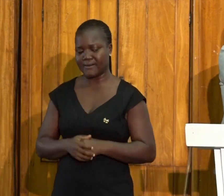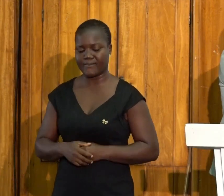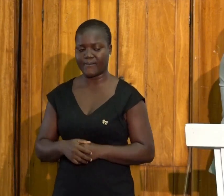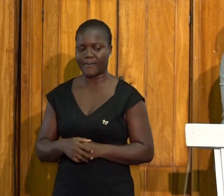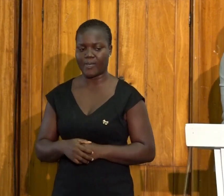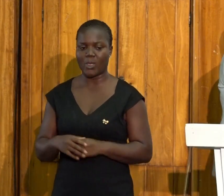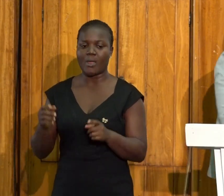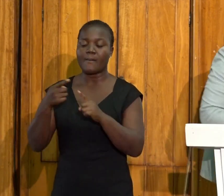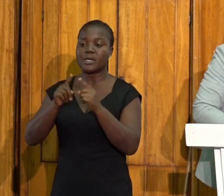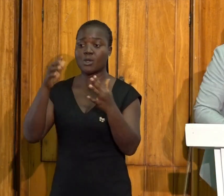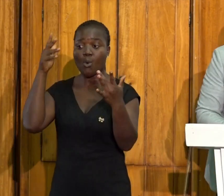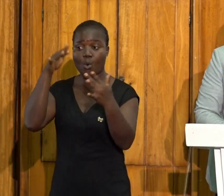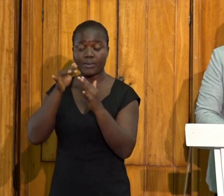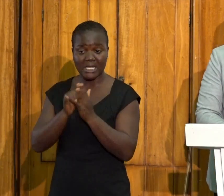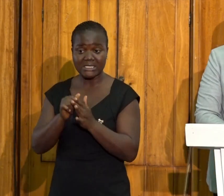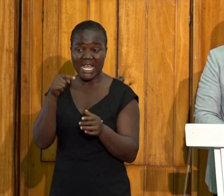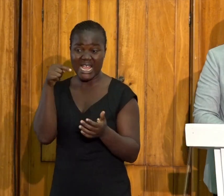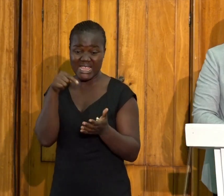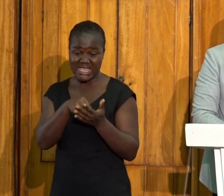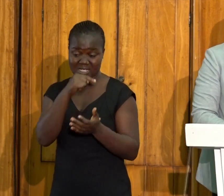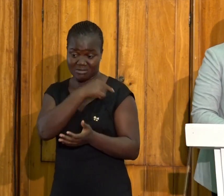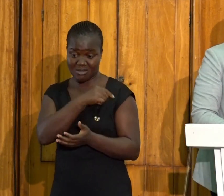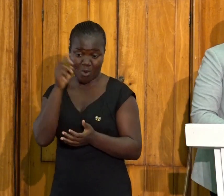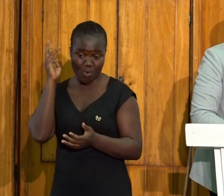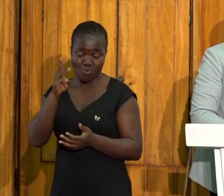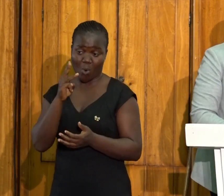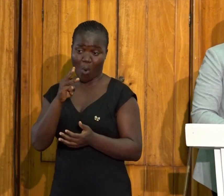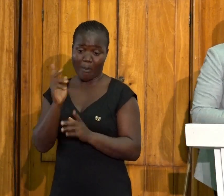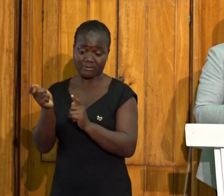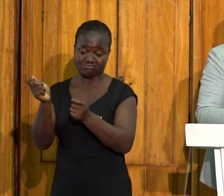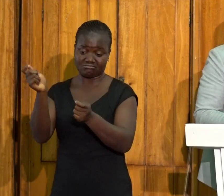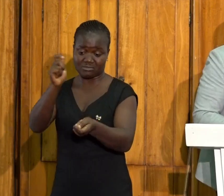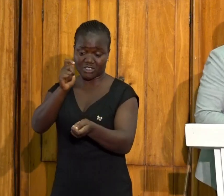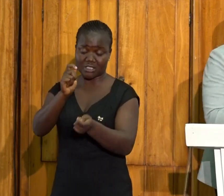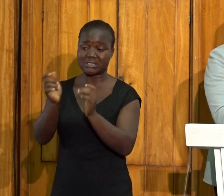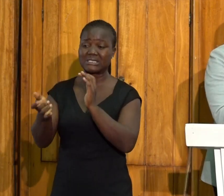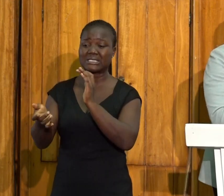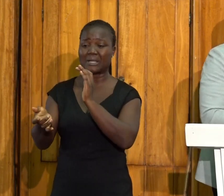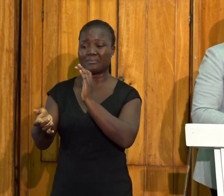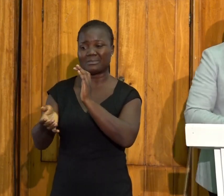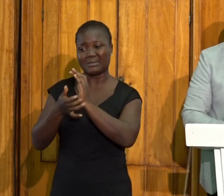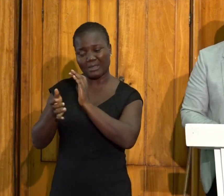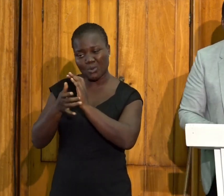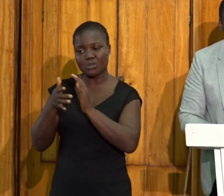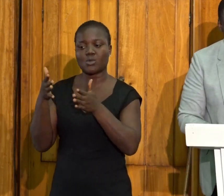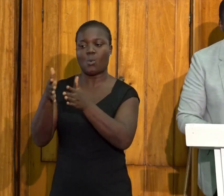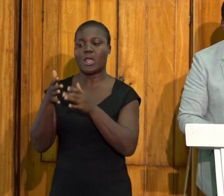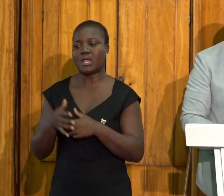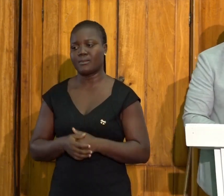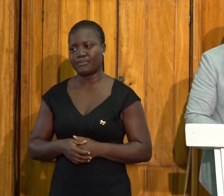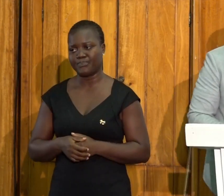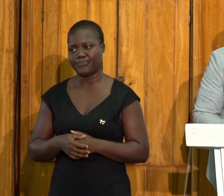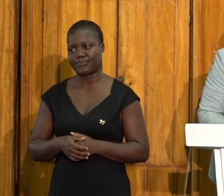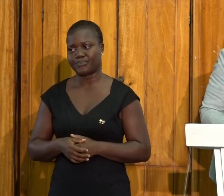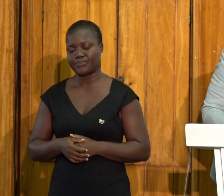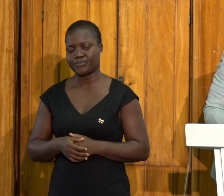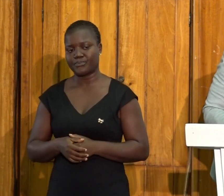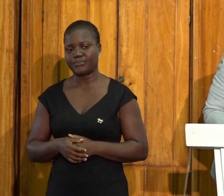But the hope is this will be translated into some digital form of either an app or a